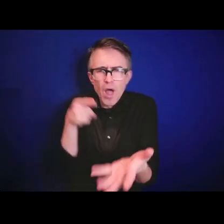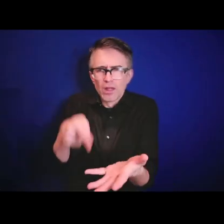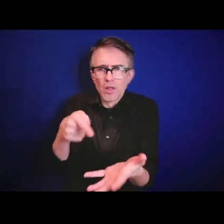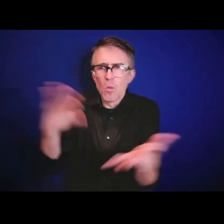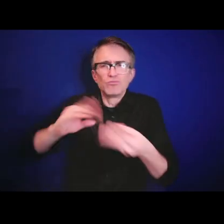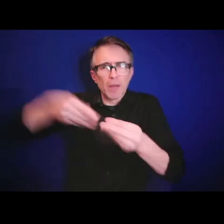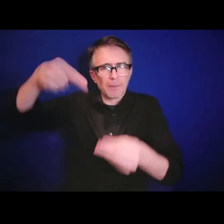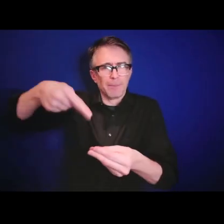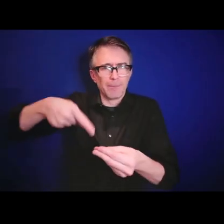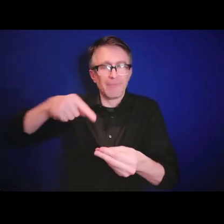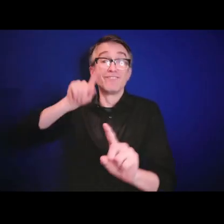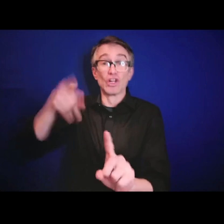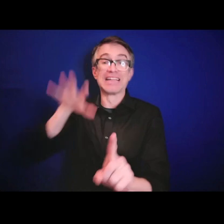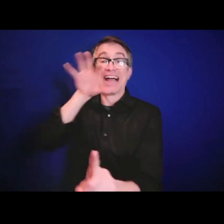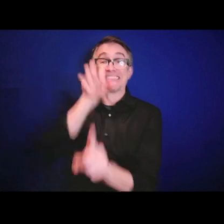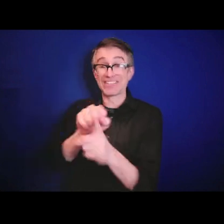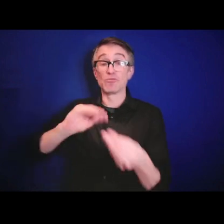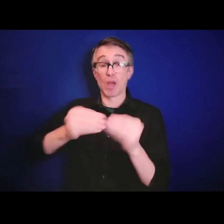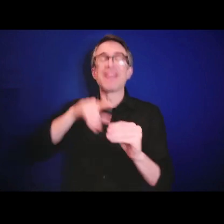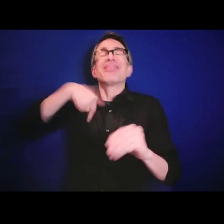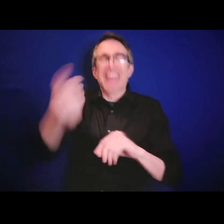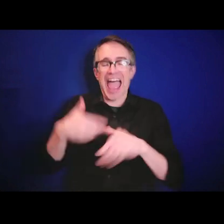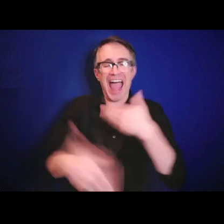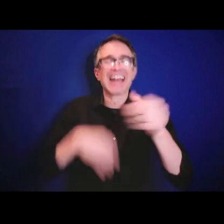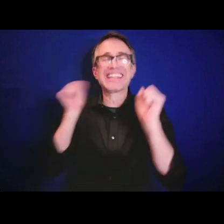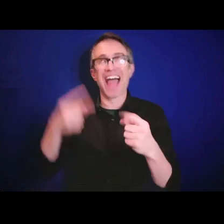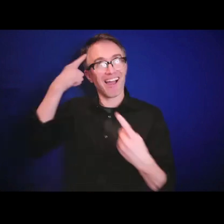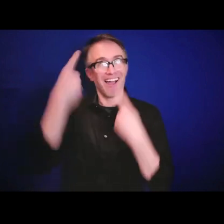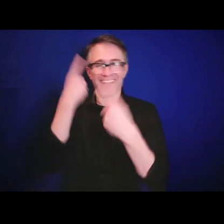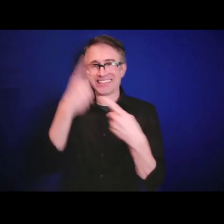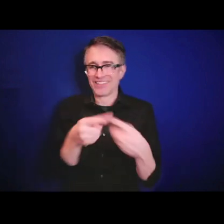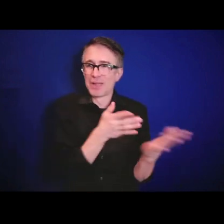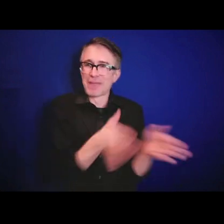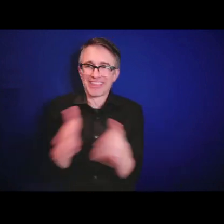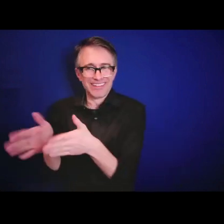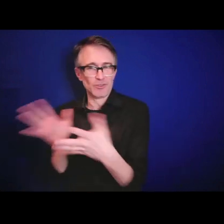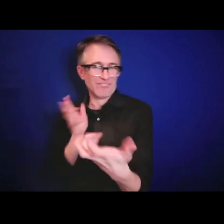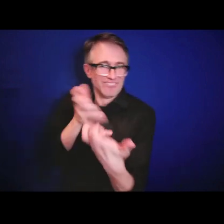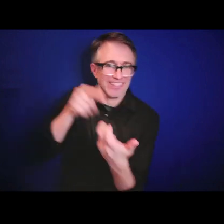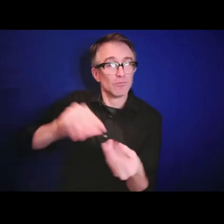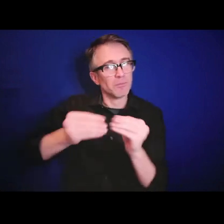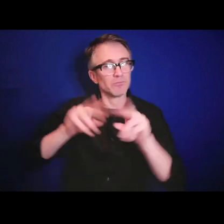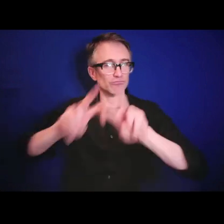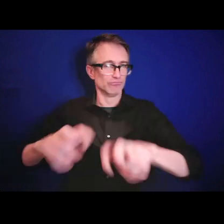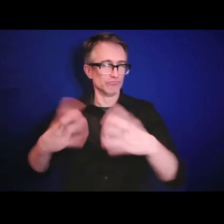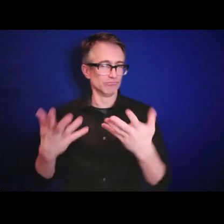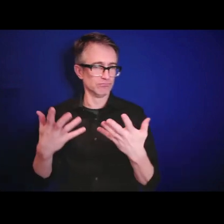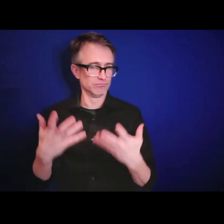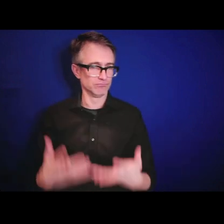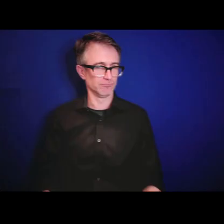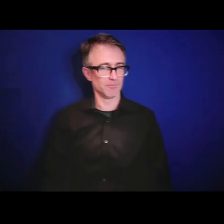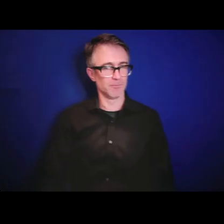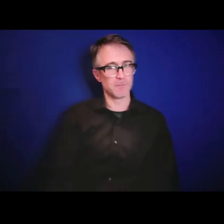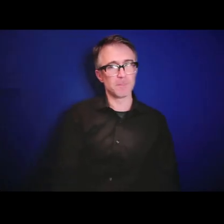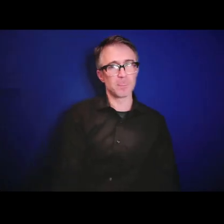to address, identify that clearly, and then bring it to the community to move forward.